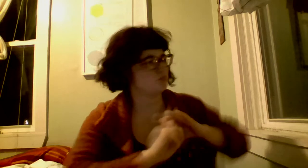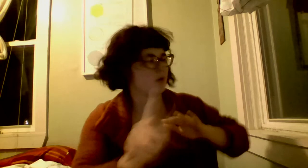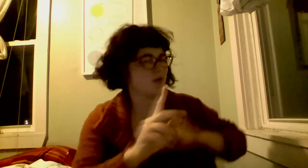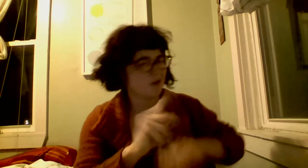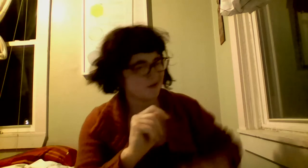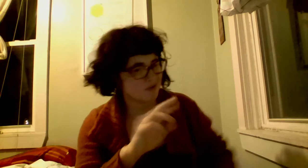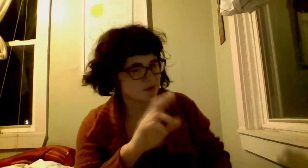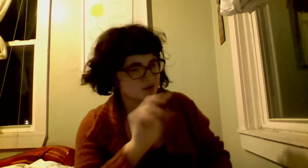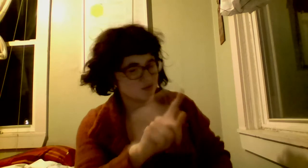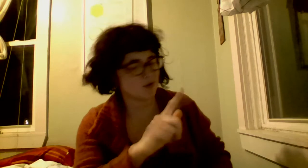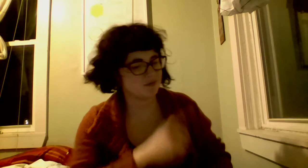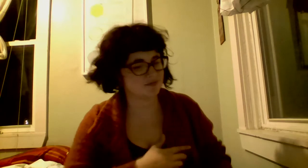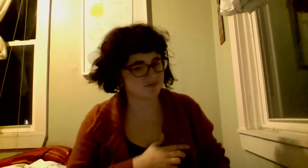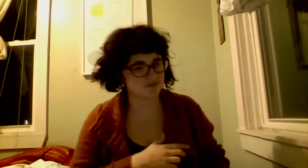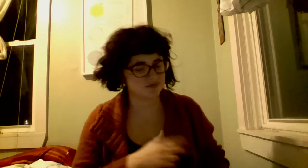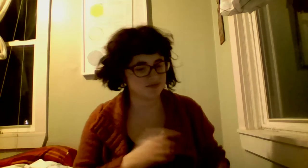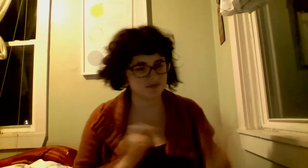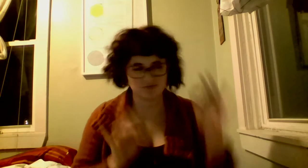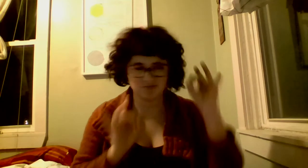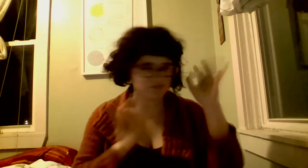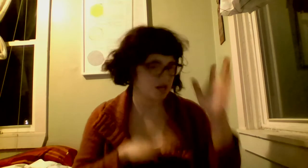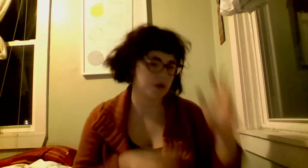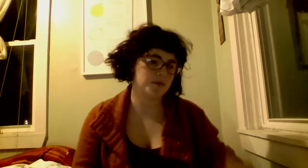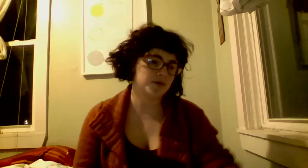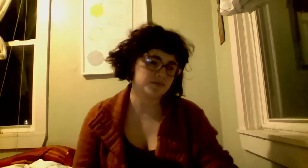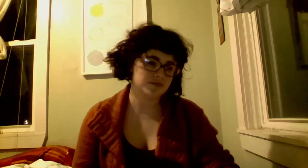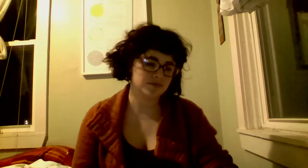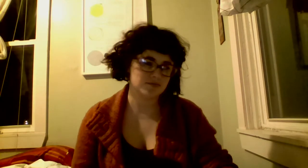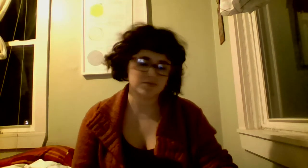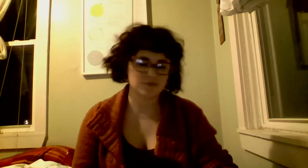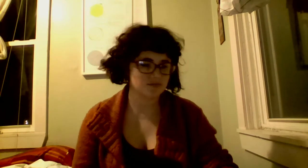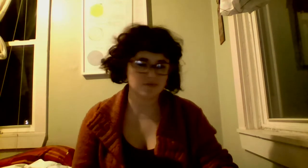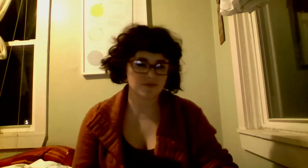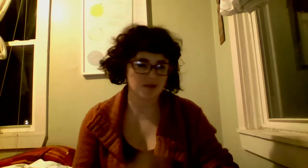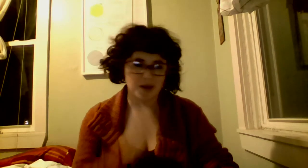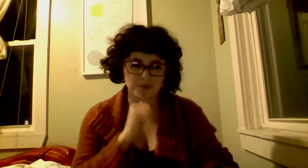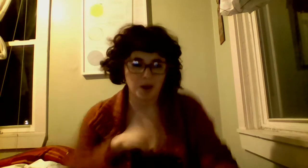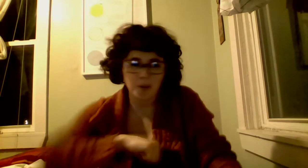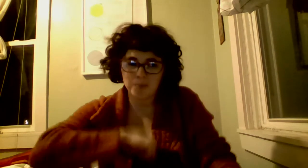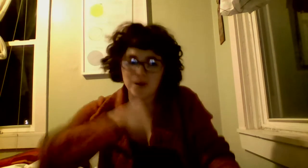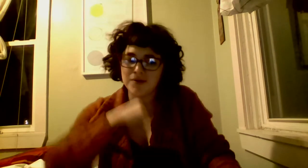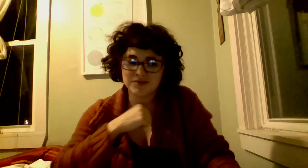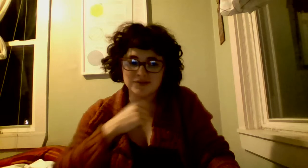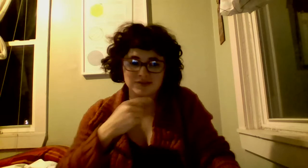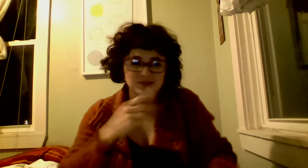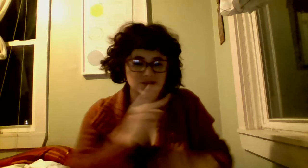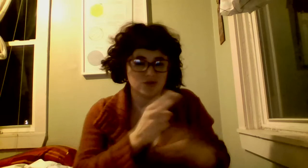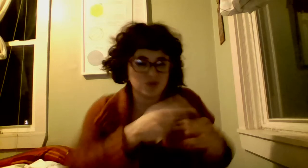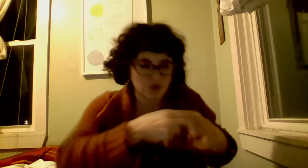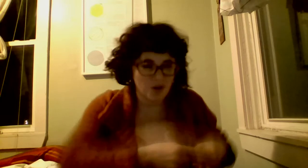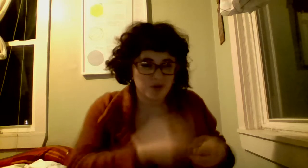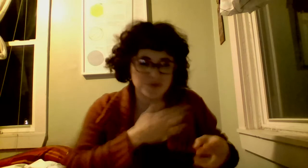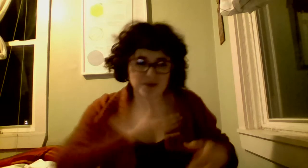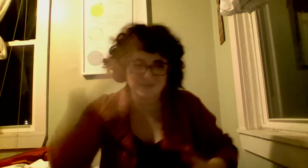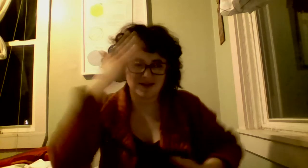like a cowardly dog. I'm ashamed to call you my son. It was much the boy could say to that, so he went over to the corner and sat